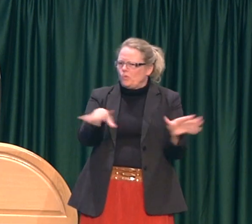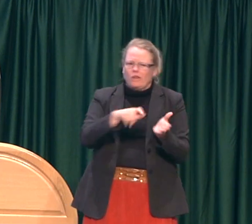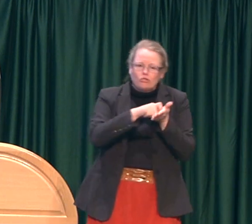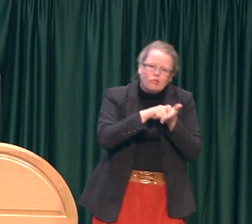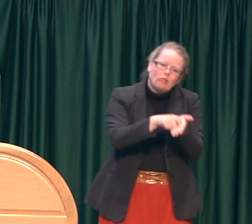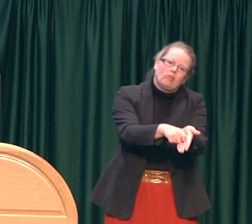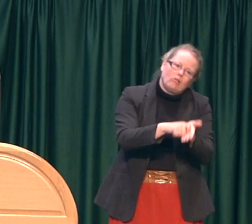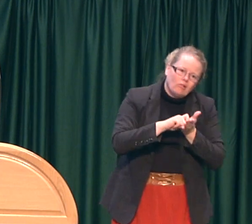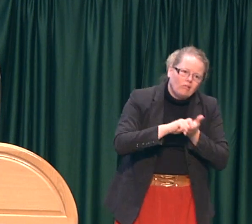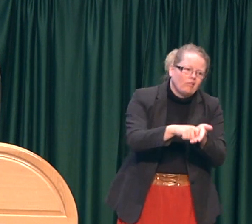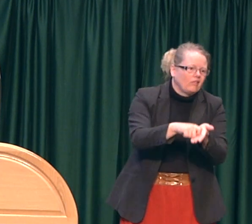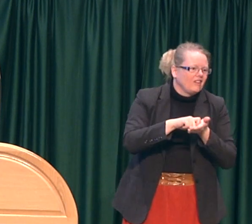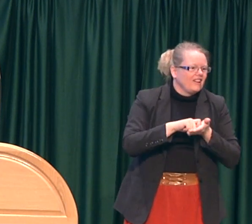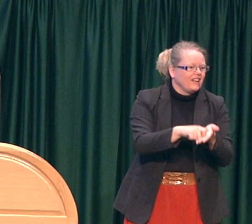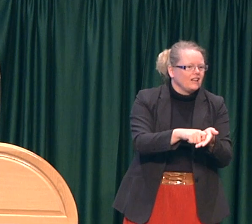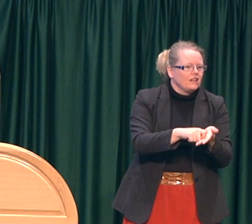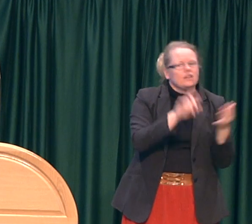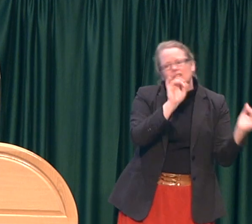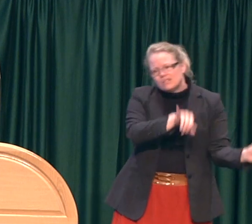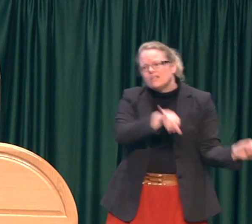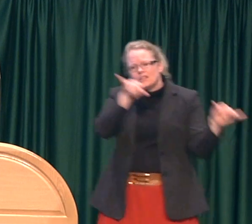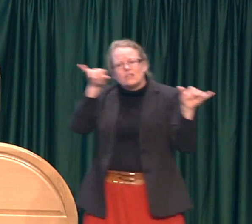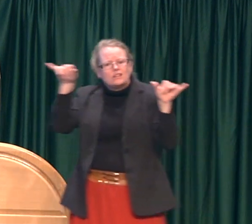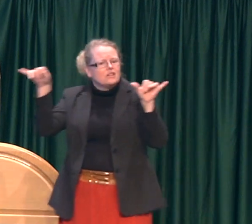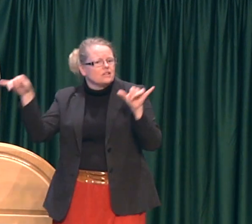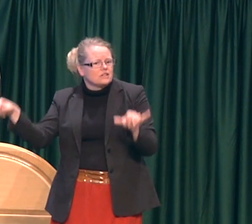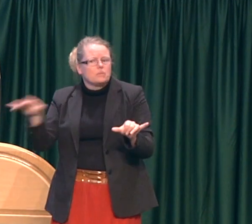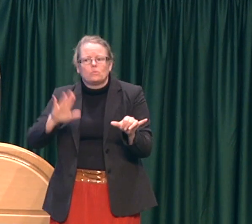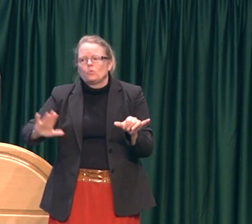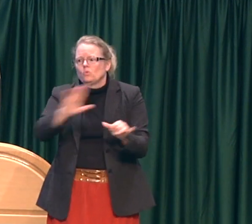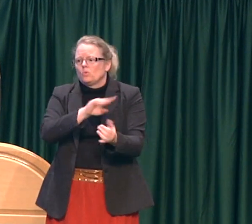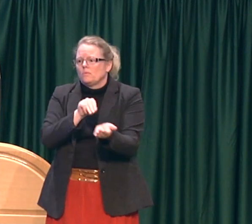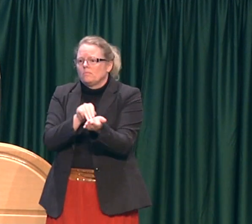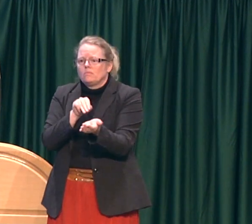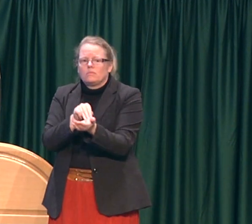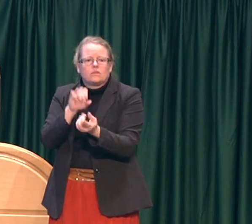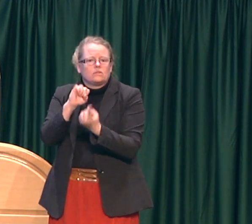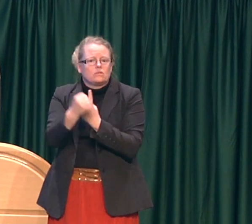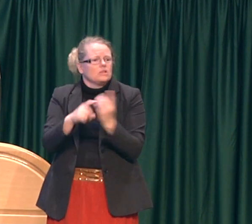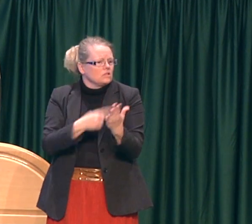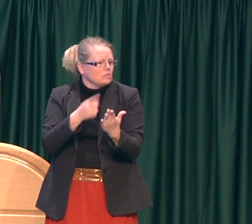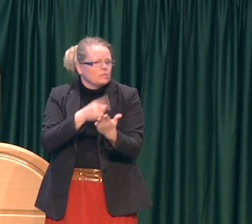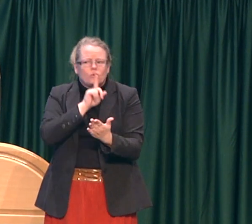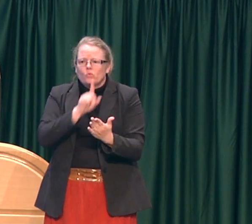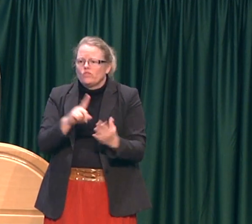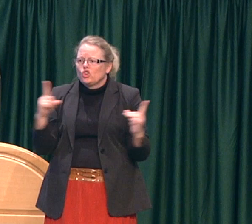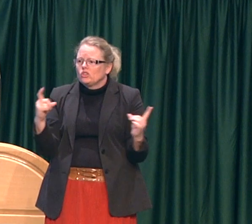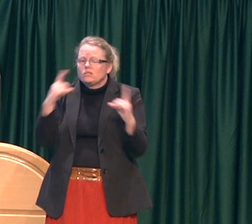that can be very complex and very complicated, therefore not an effective time to use pen and paper. This may also be in a